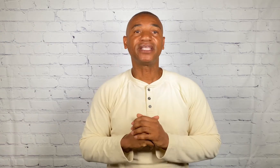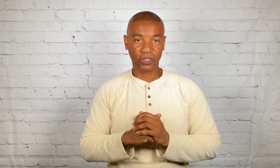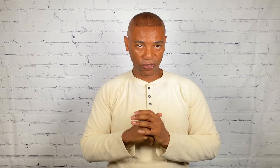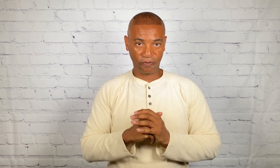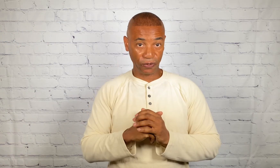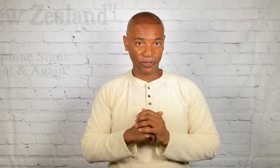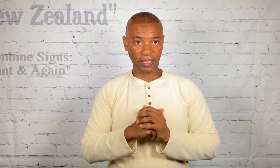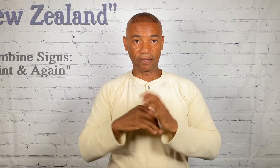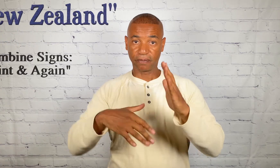these two for New Zealand.